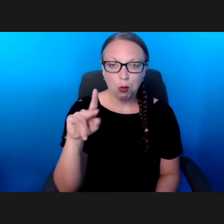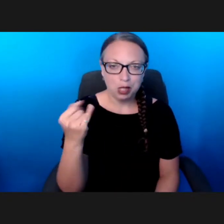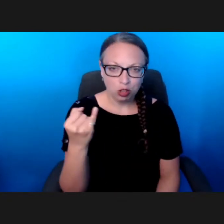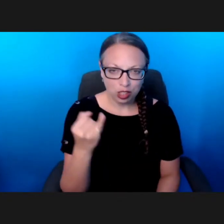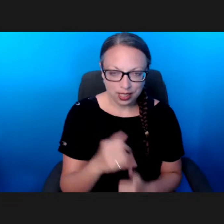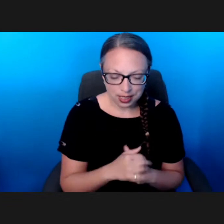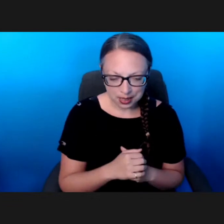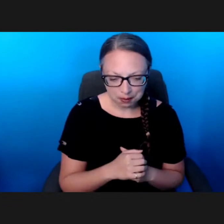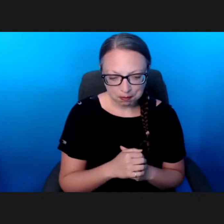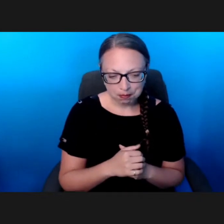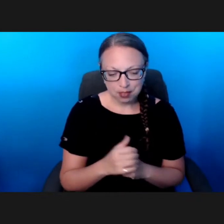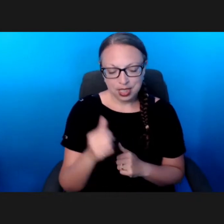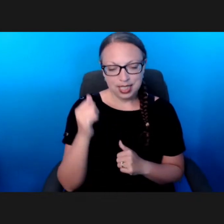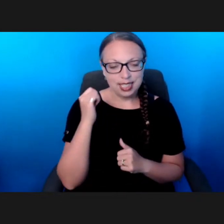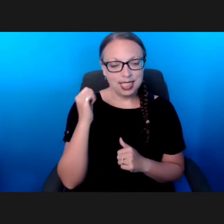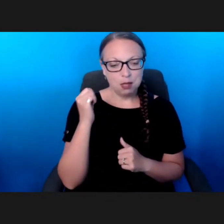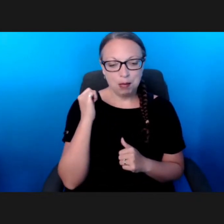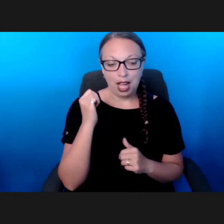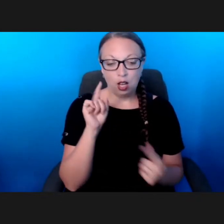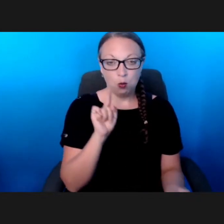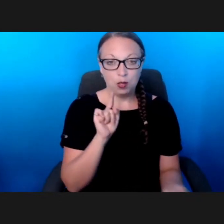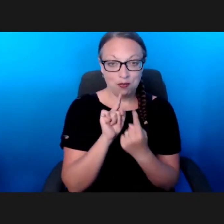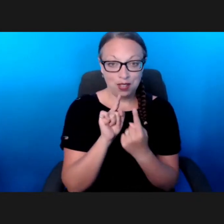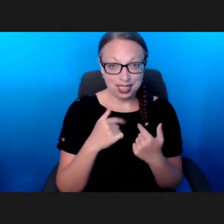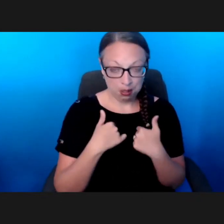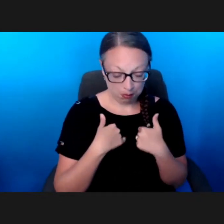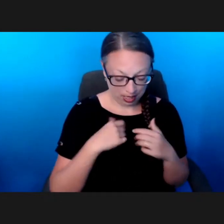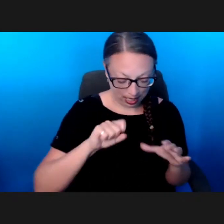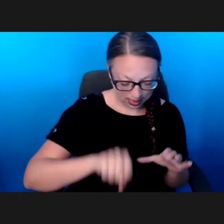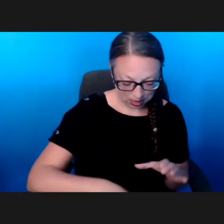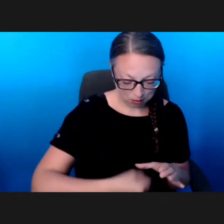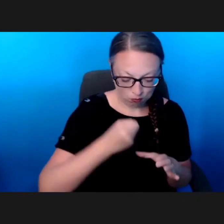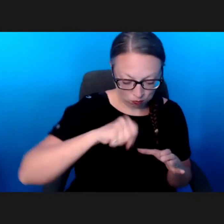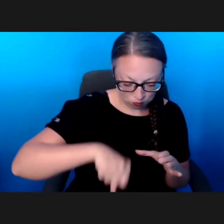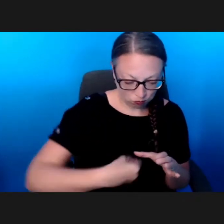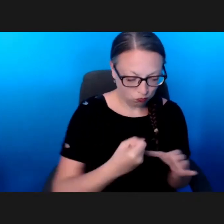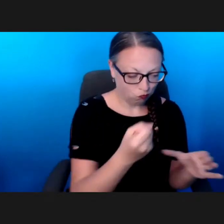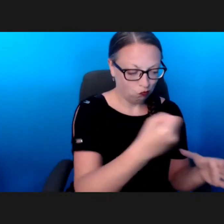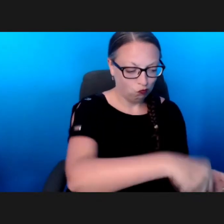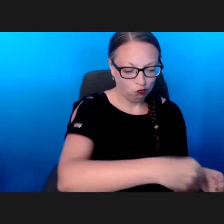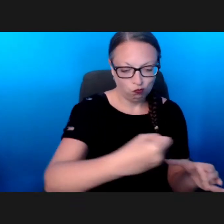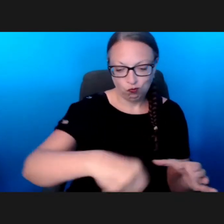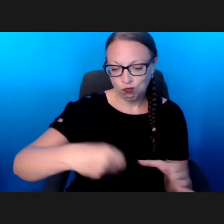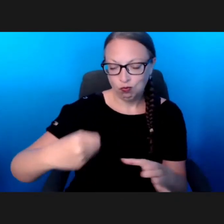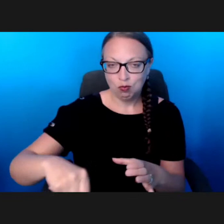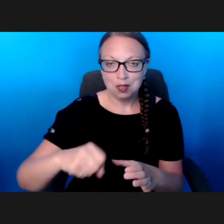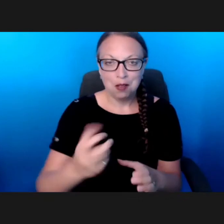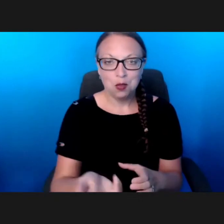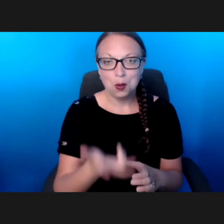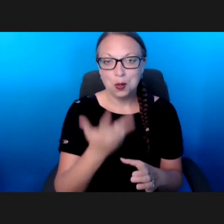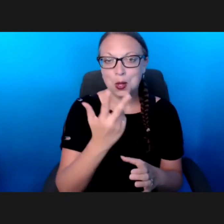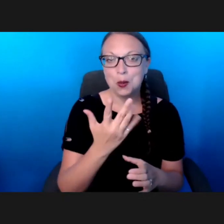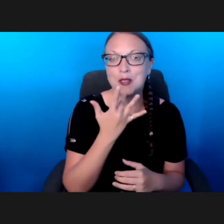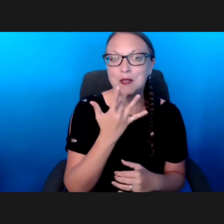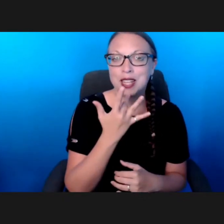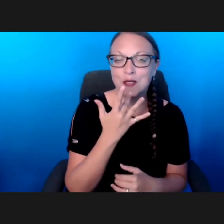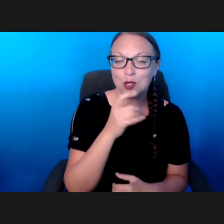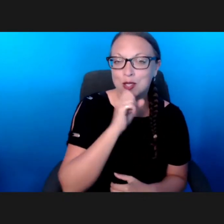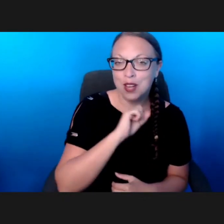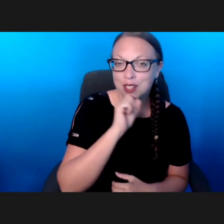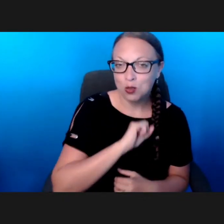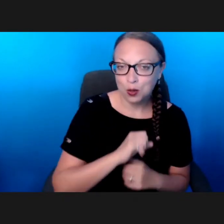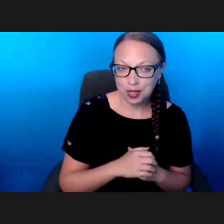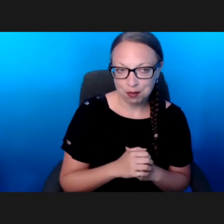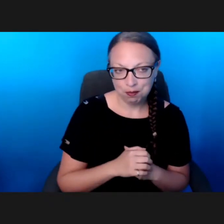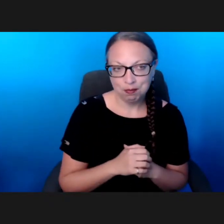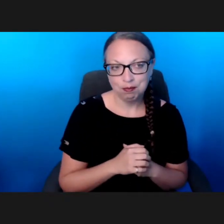His back was turned to me as he dug into the carton, filling the bowls with the 3 flavors of Neapolitan ice cream. Bonnie